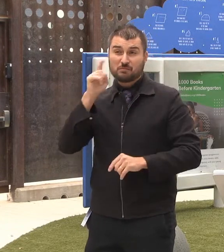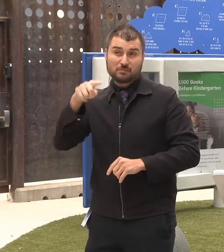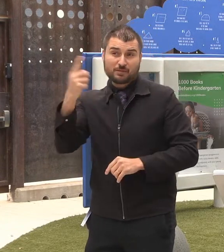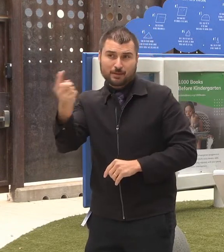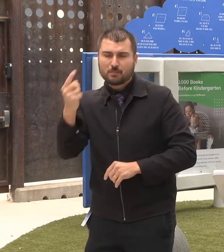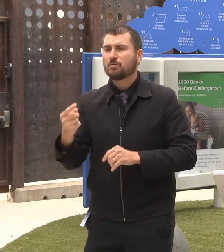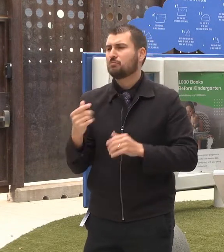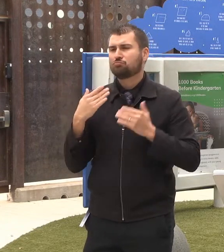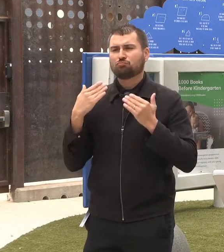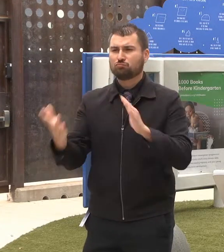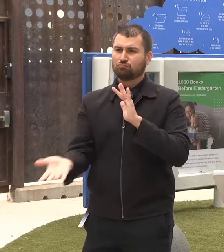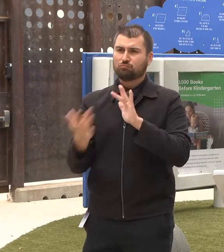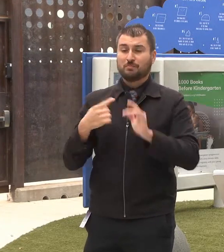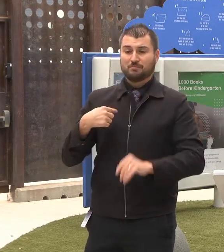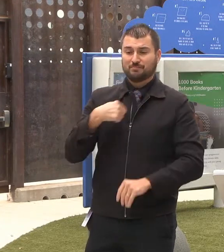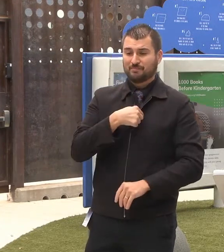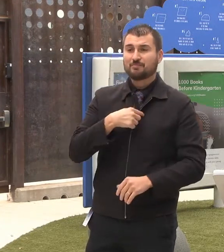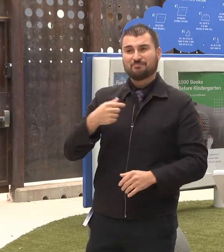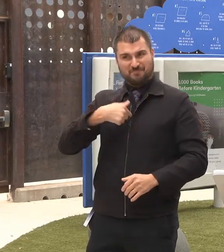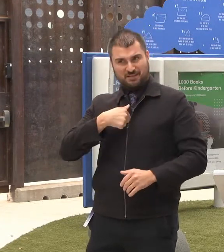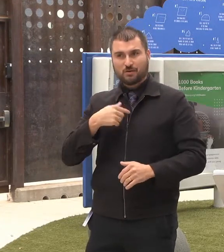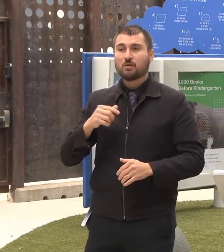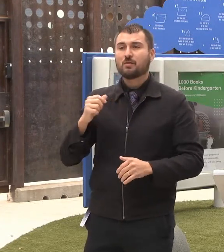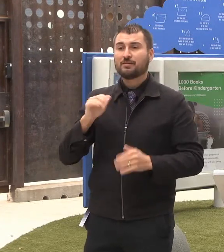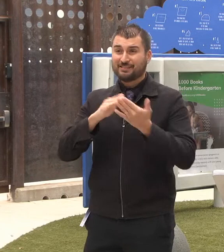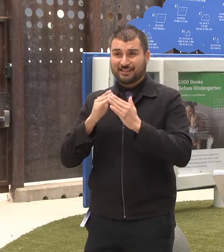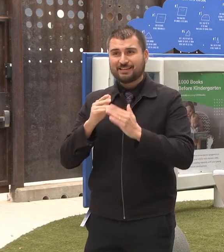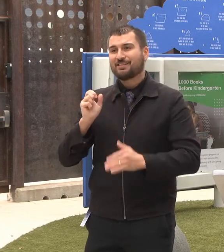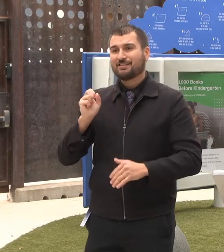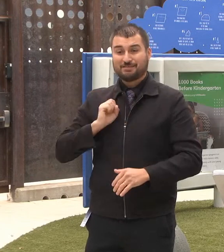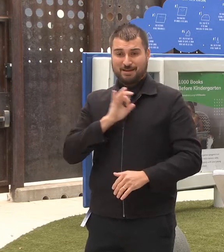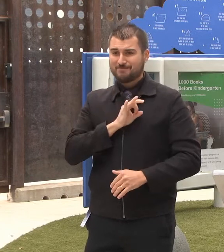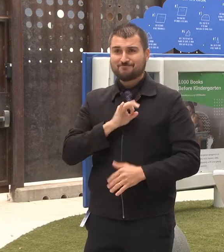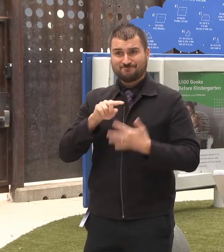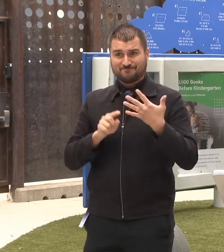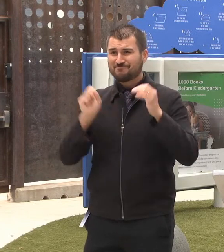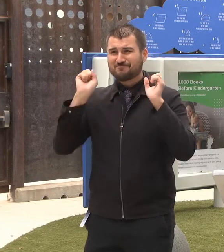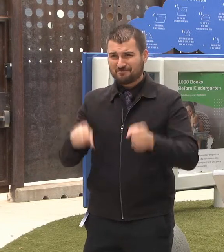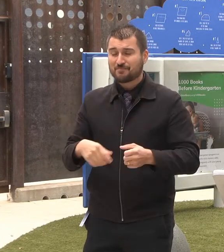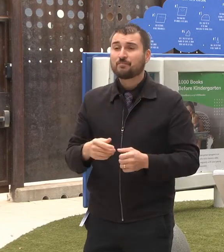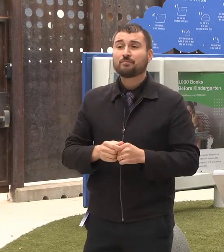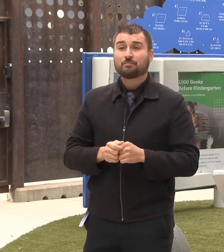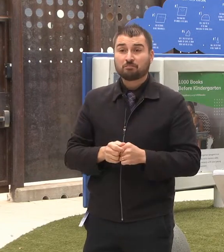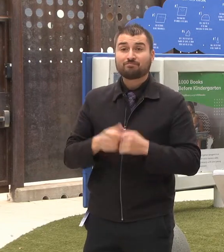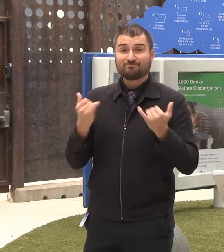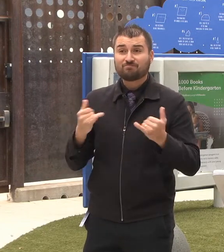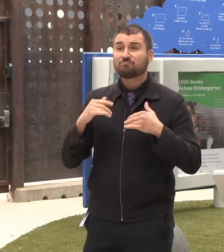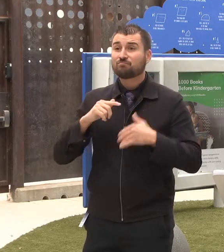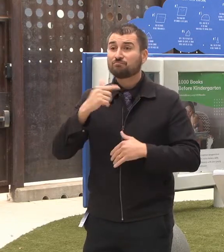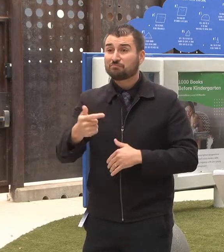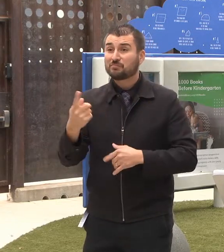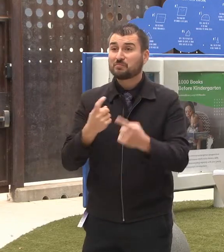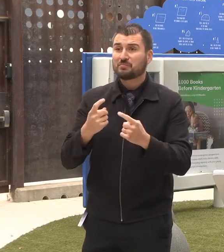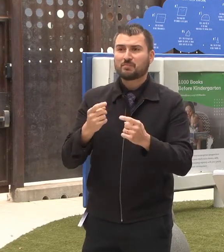city staff. And with that, we will take questions about anything.